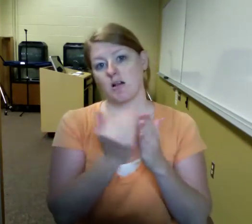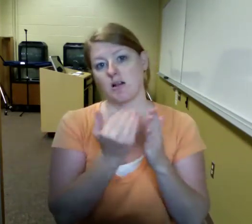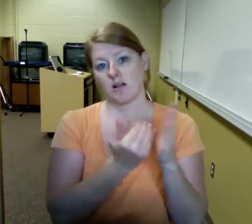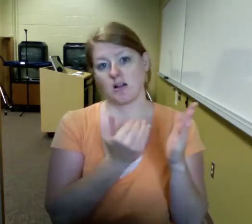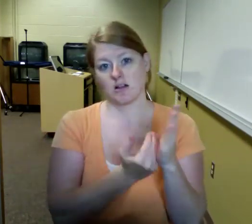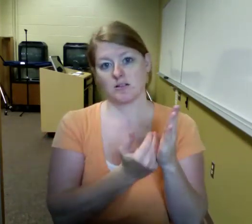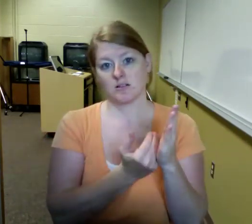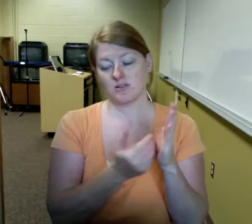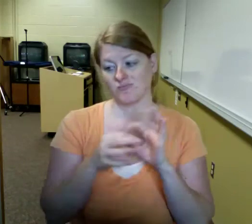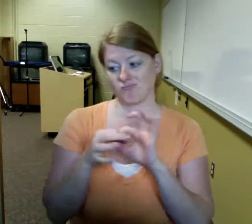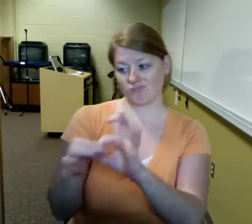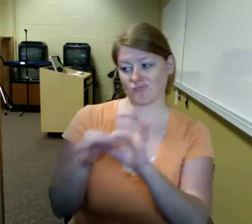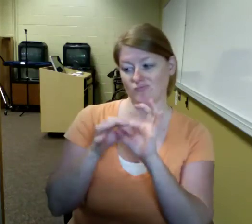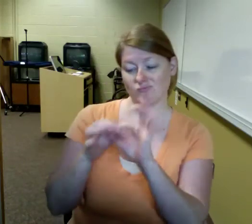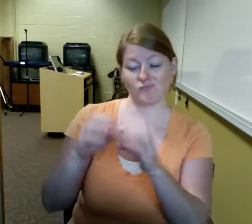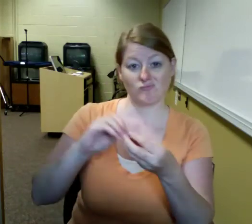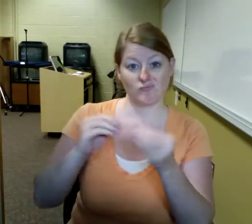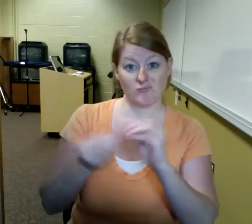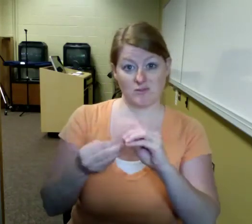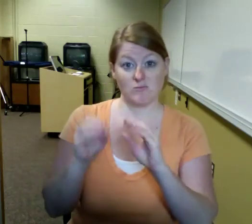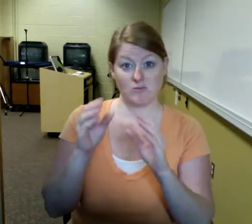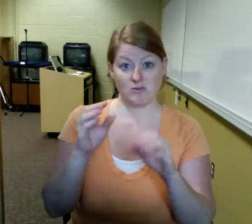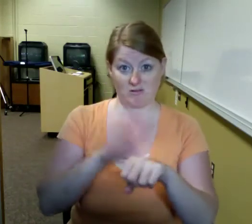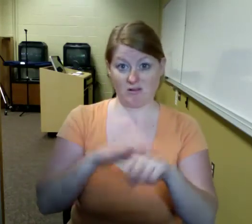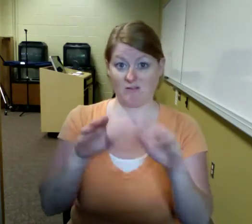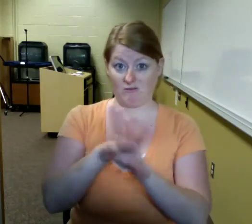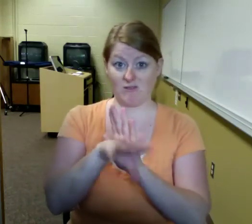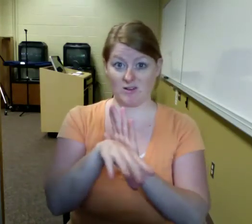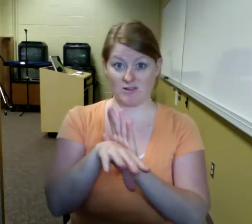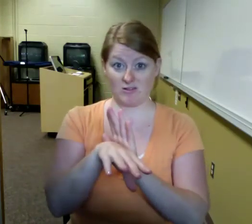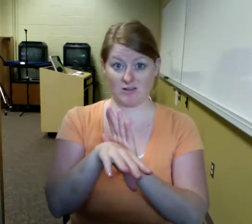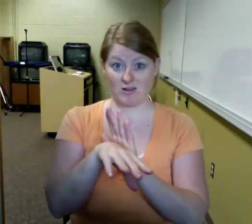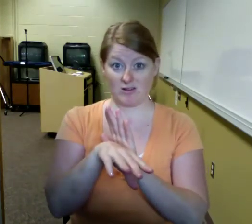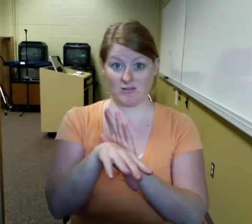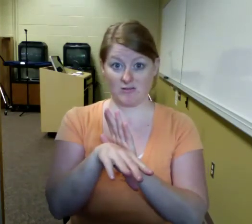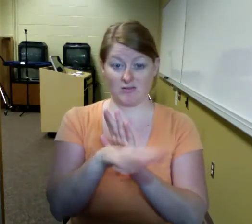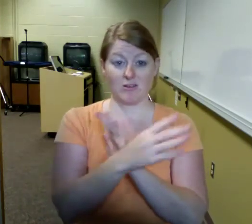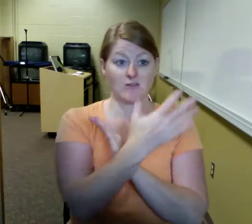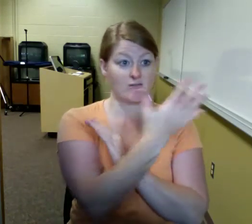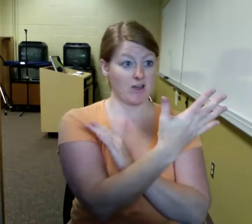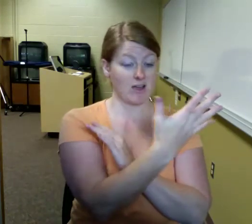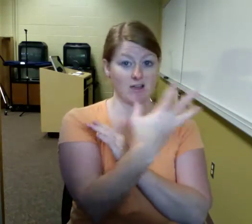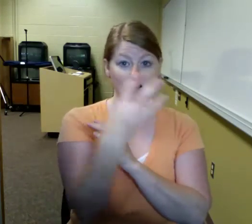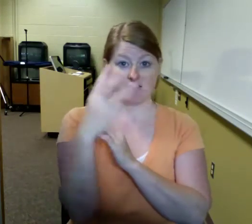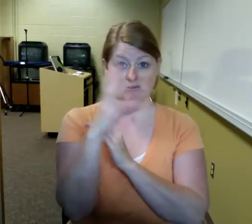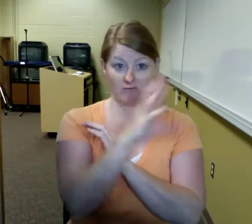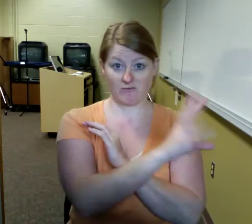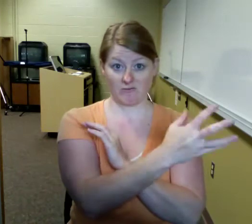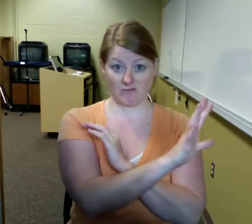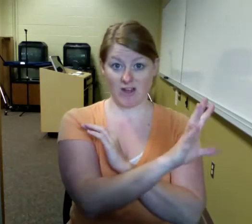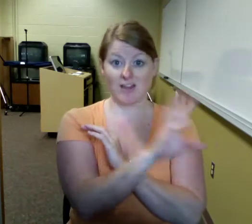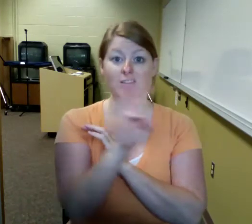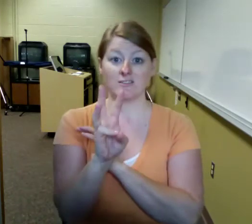number on this videotape. 5 of the 6 student texts are interactive, meaning that 2 speakers